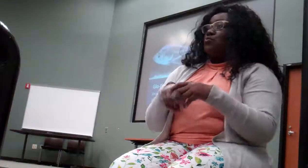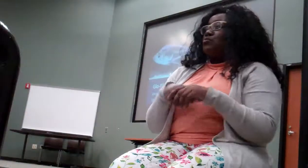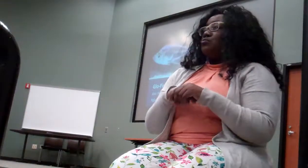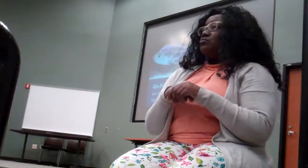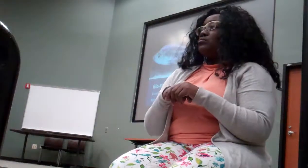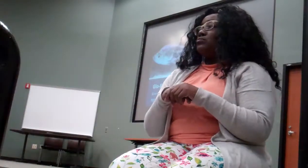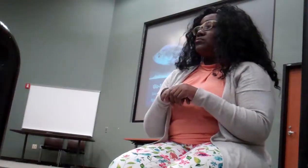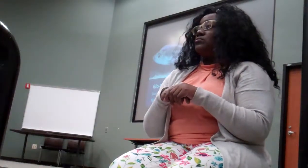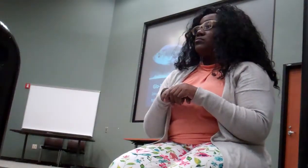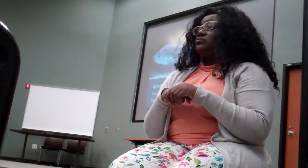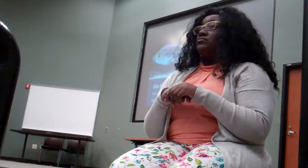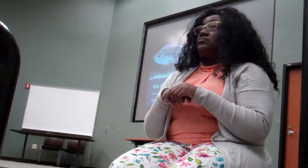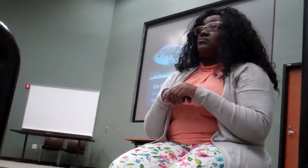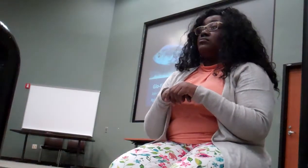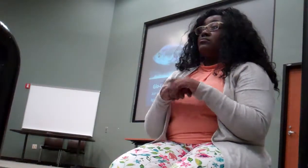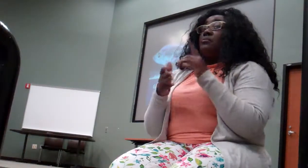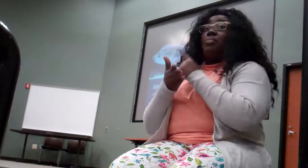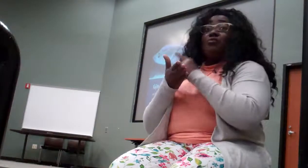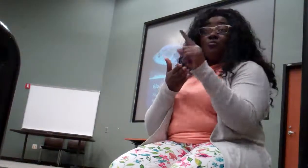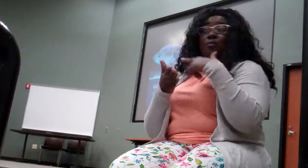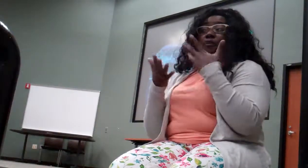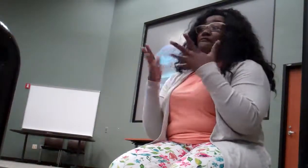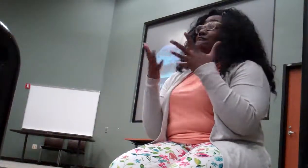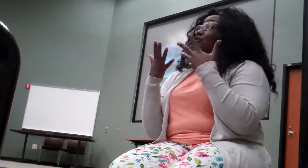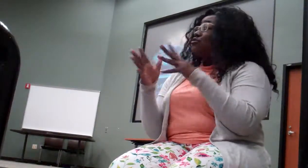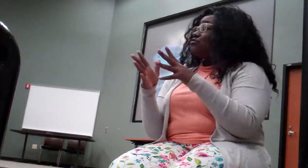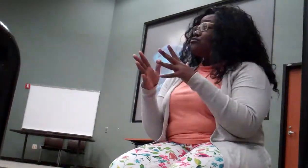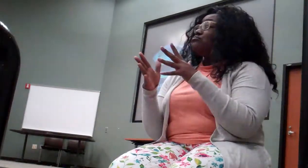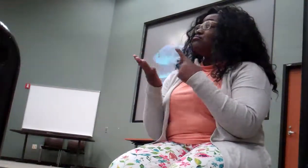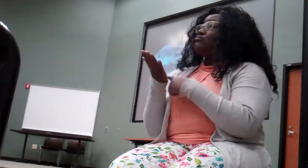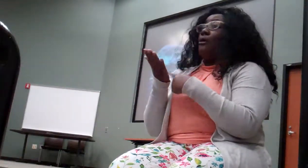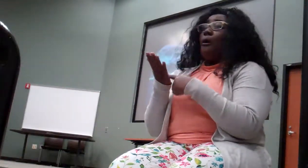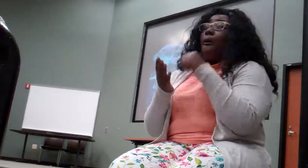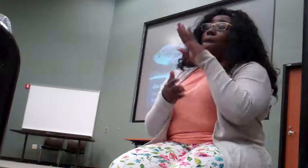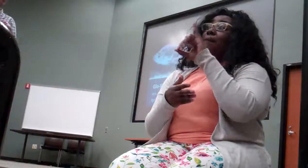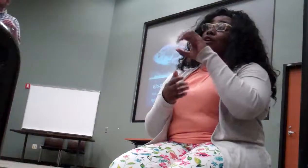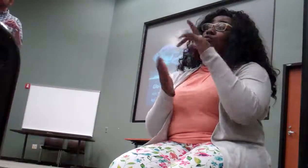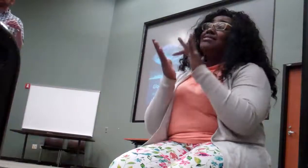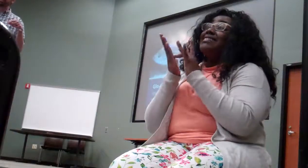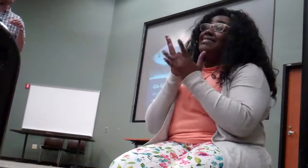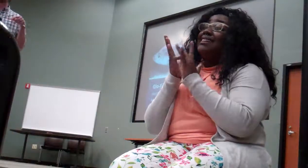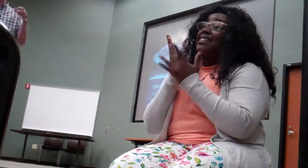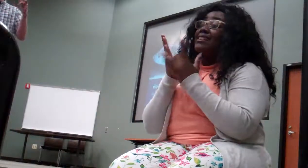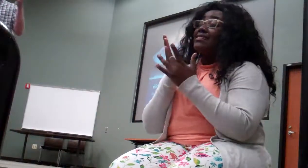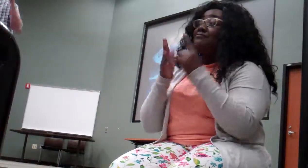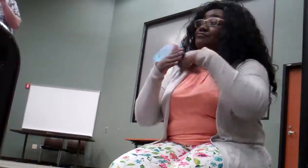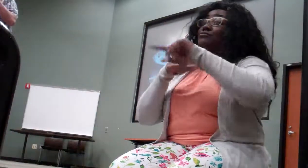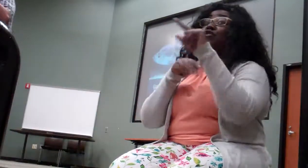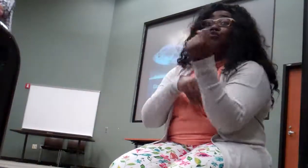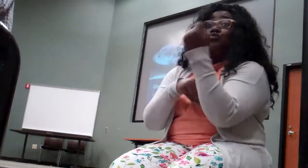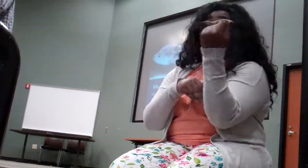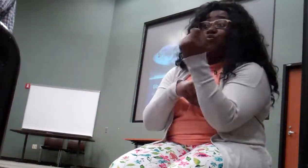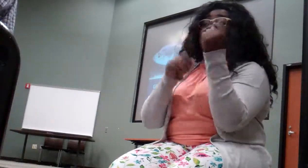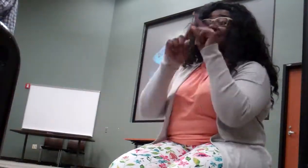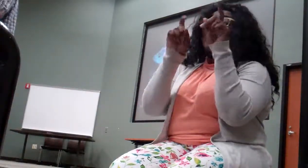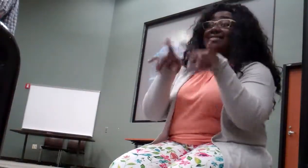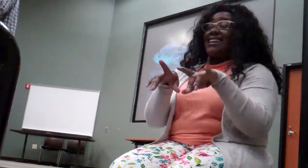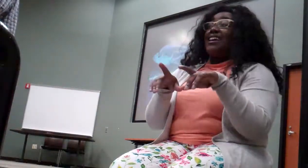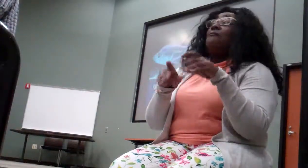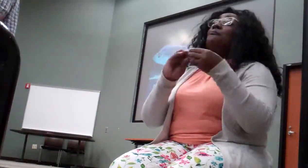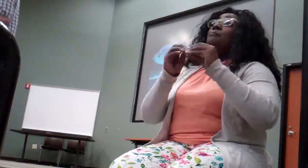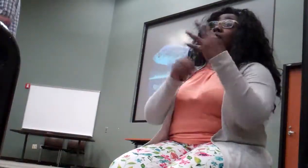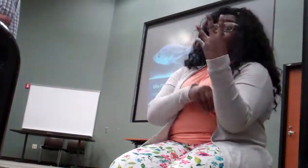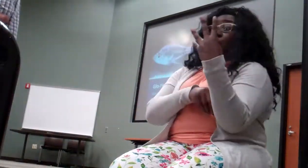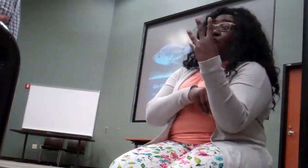We'll finish up this week talking about biotechnology. Then we'll have an exam on Tuesday, and then we'll spend time getting ready for the